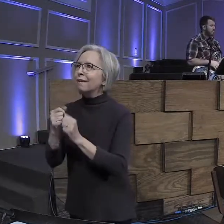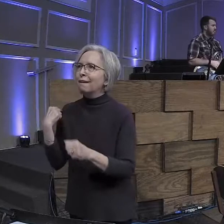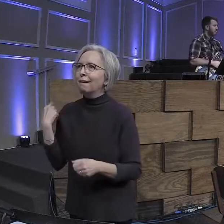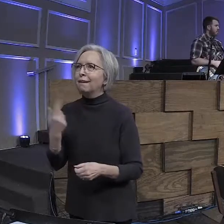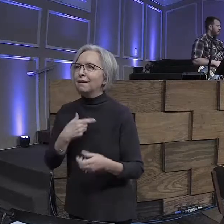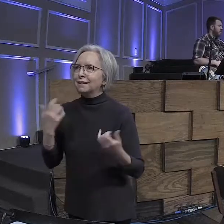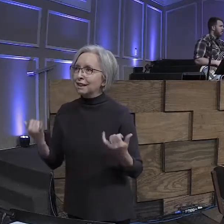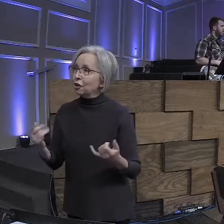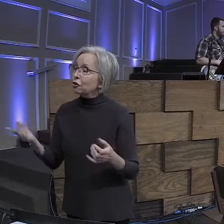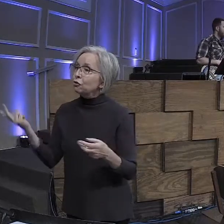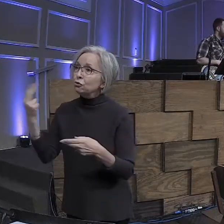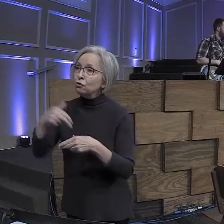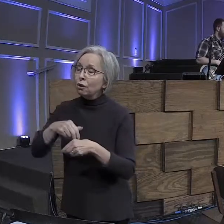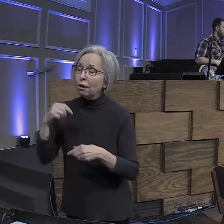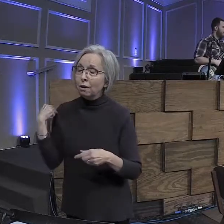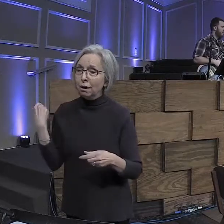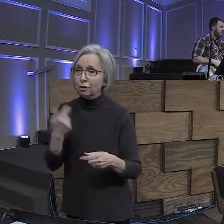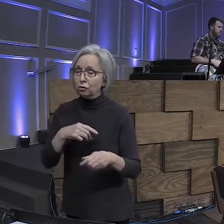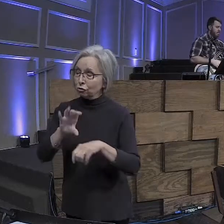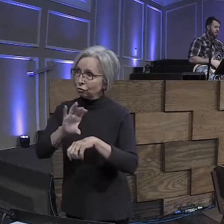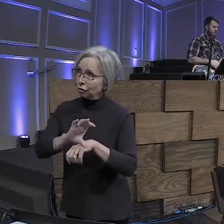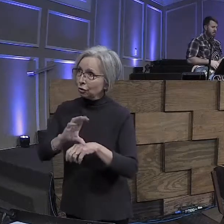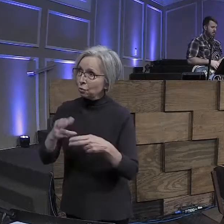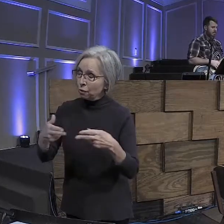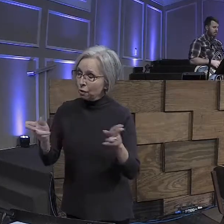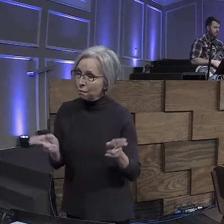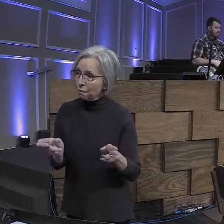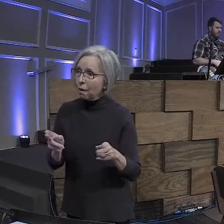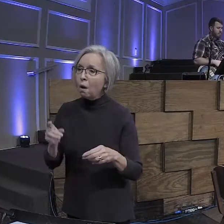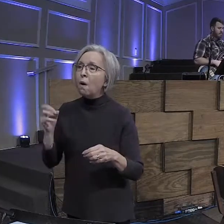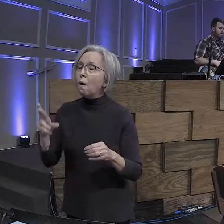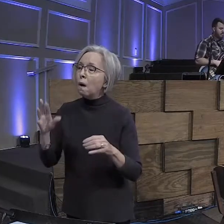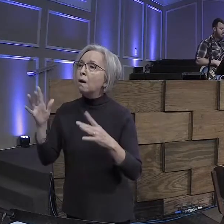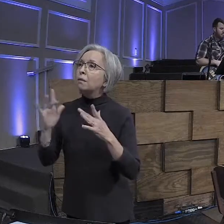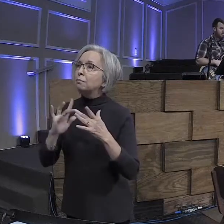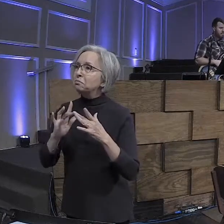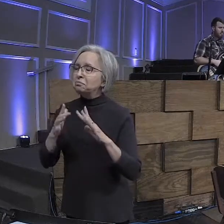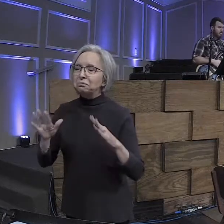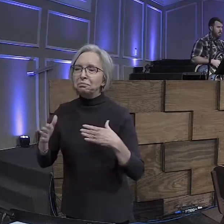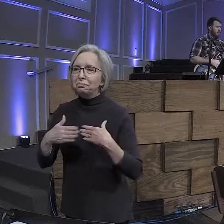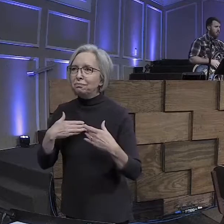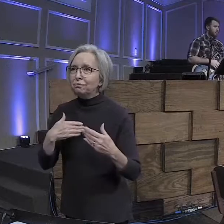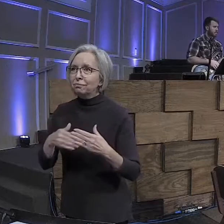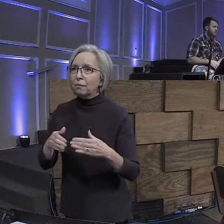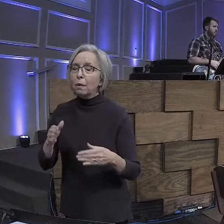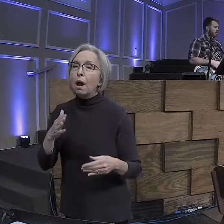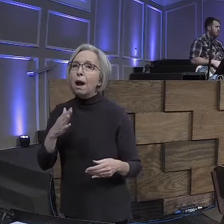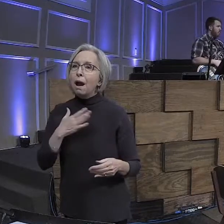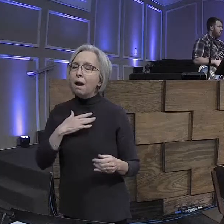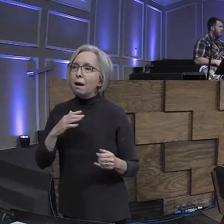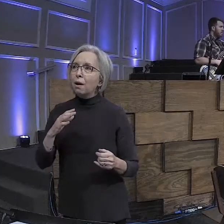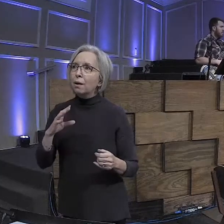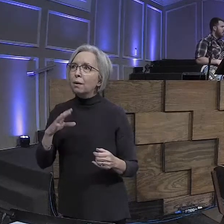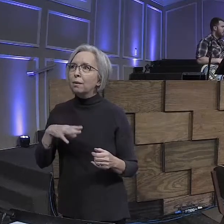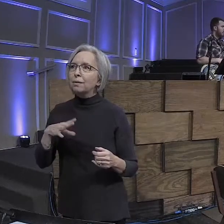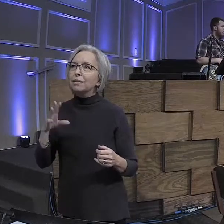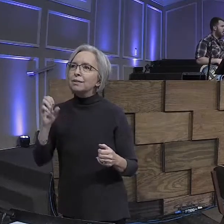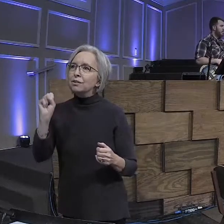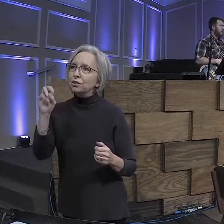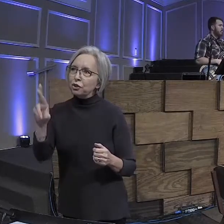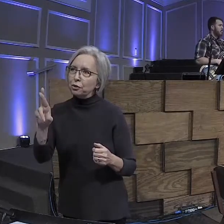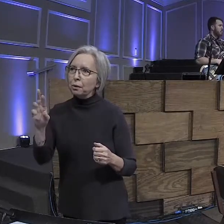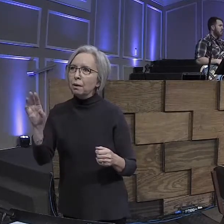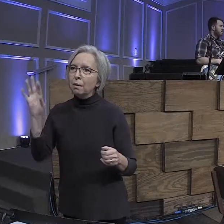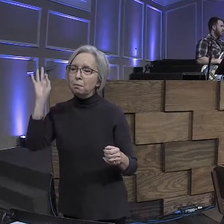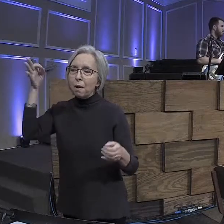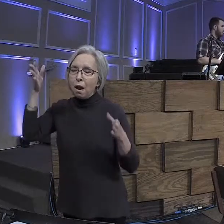in this room or online. Our dear senior pastor is on vacation, and if anybody deserves a vacation,